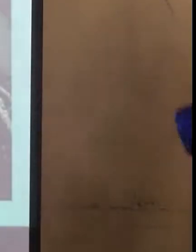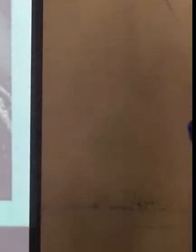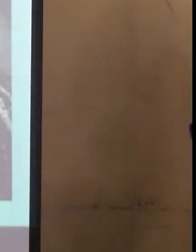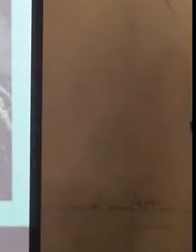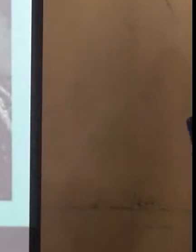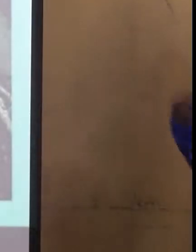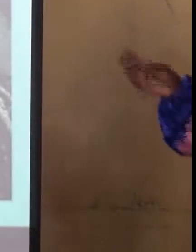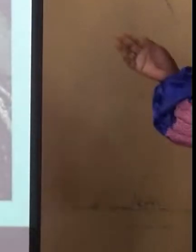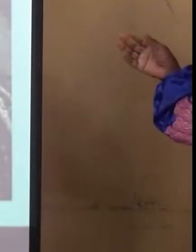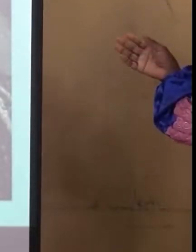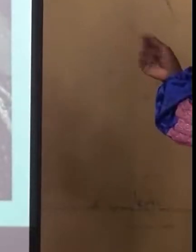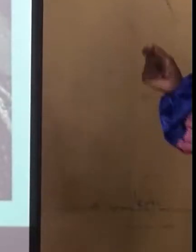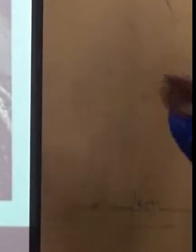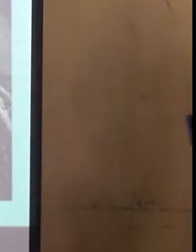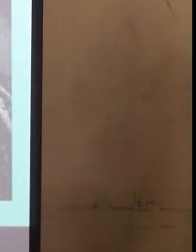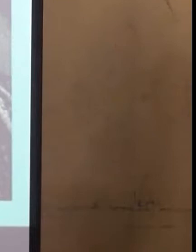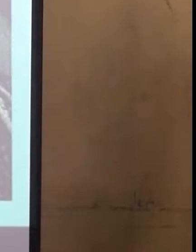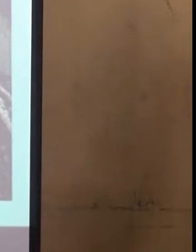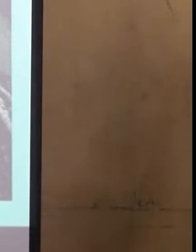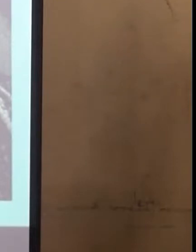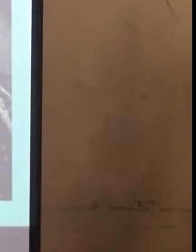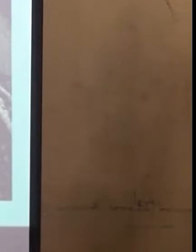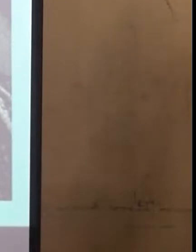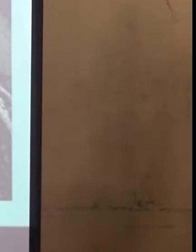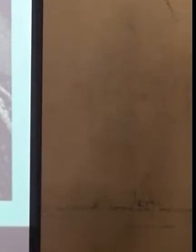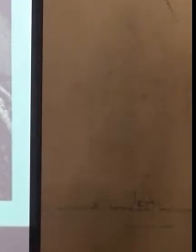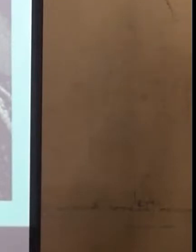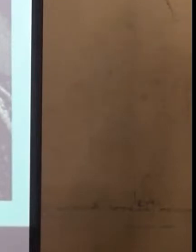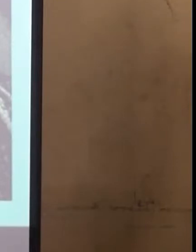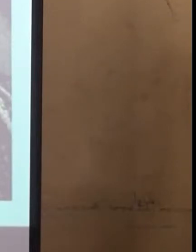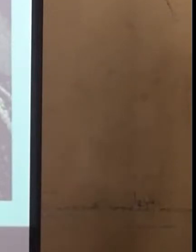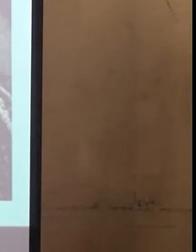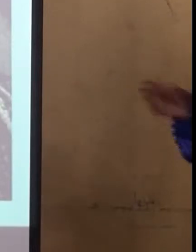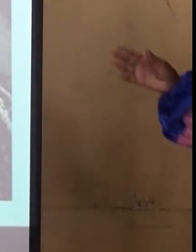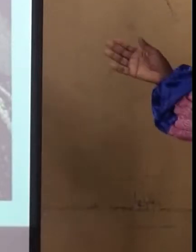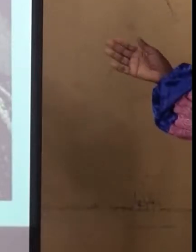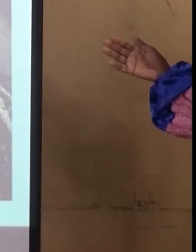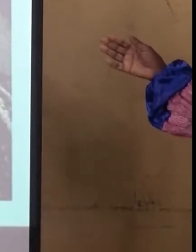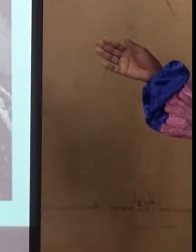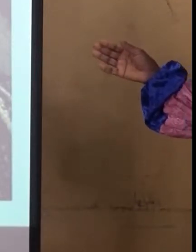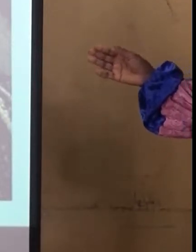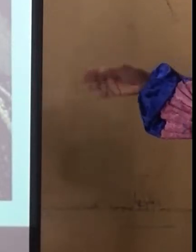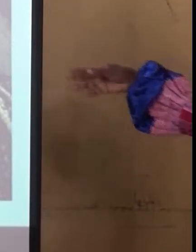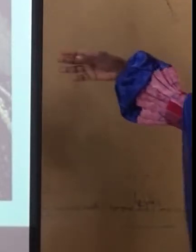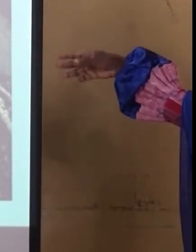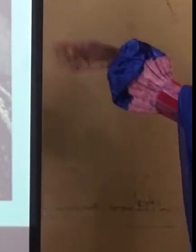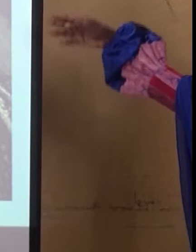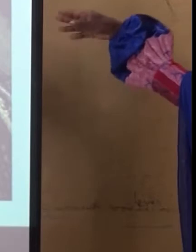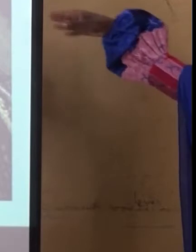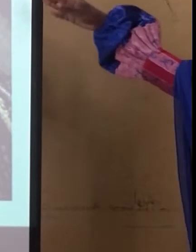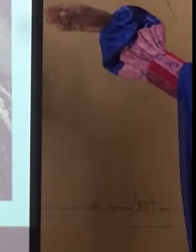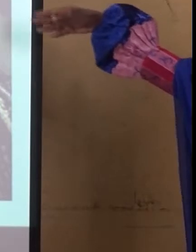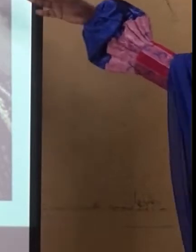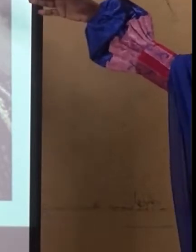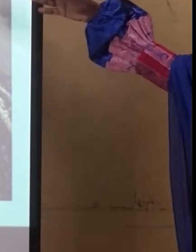Now, as you can see, this is a diagram showing surface irrigation. If you look at it very well, you see that this